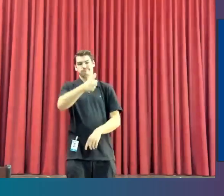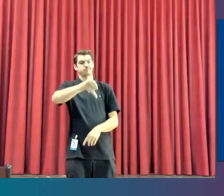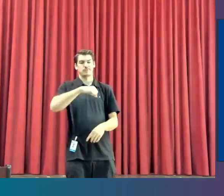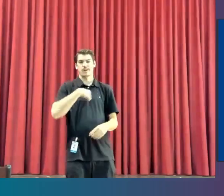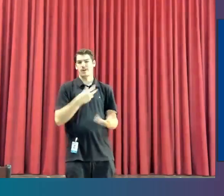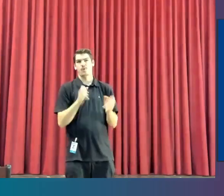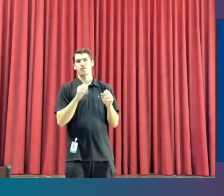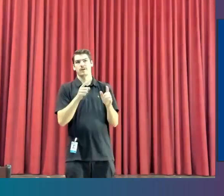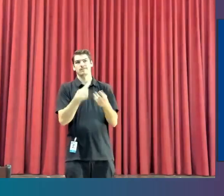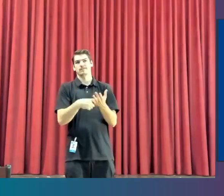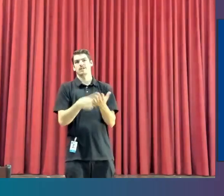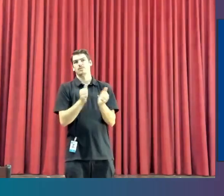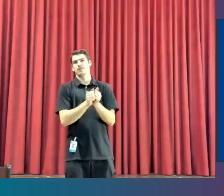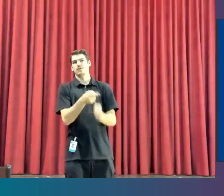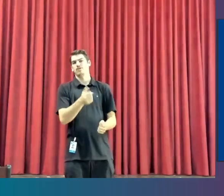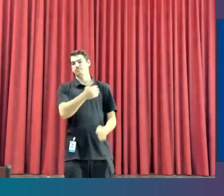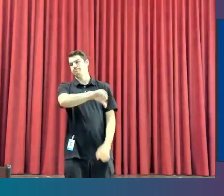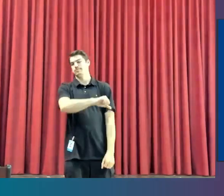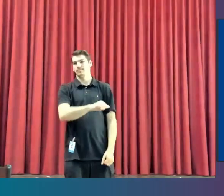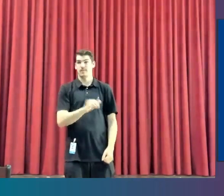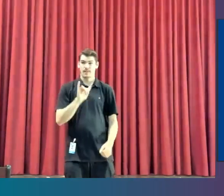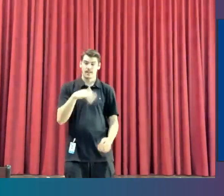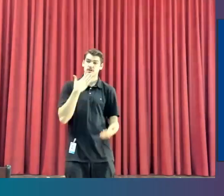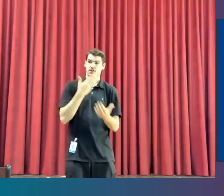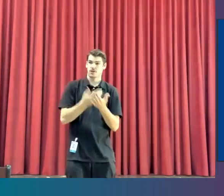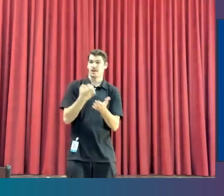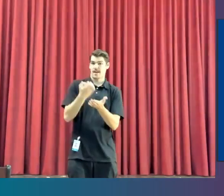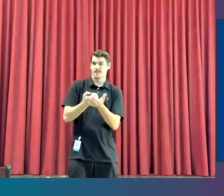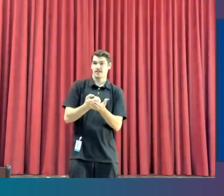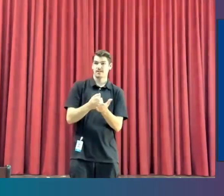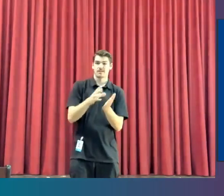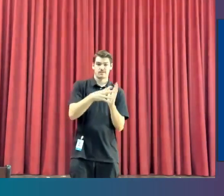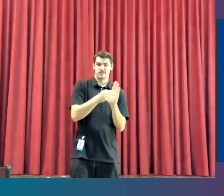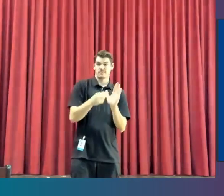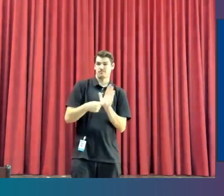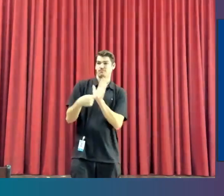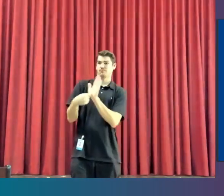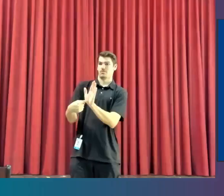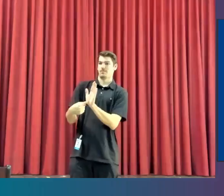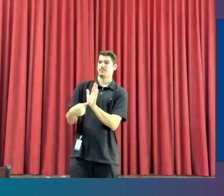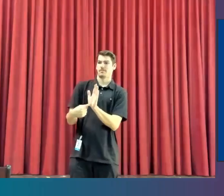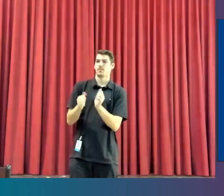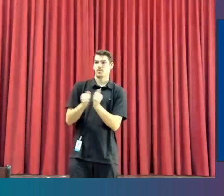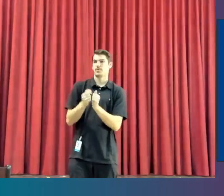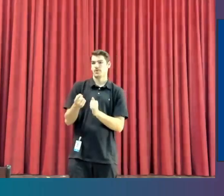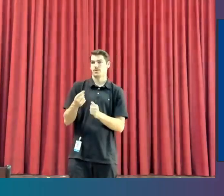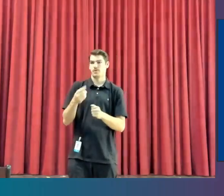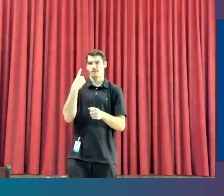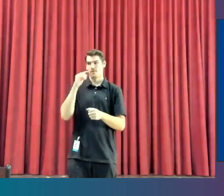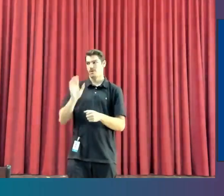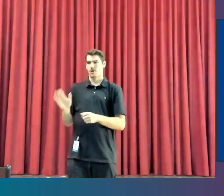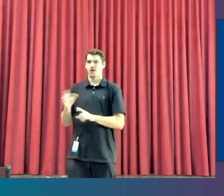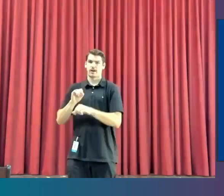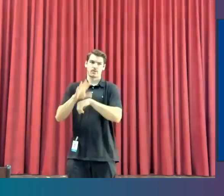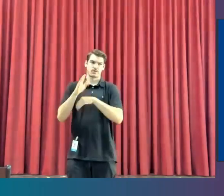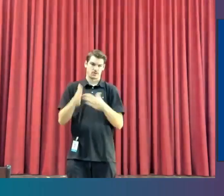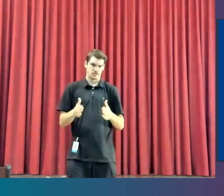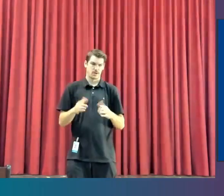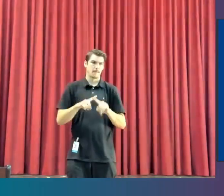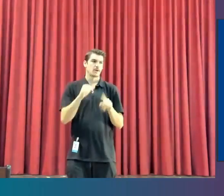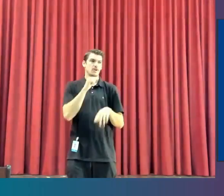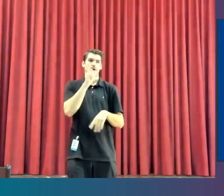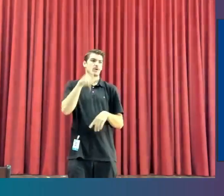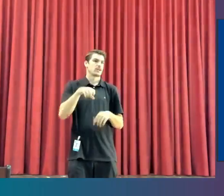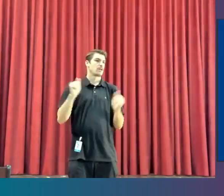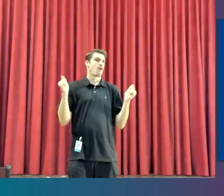talk with you anymore. That's good evidence to keep and bring with you to talk with our counselors. But you don't need to have